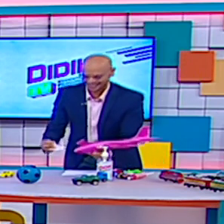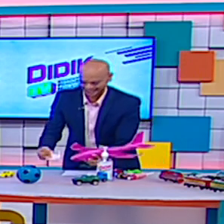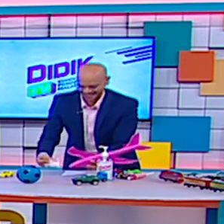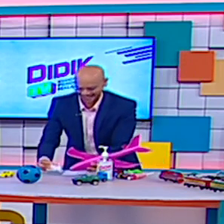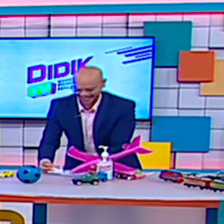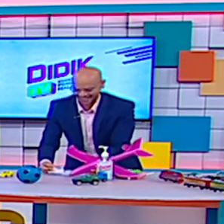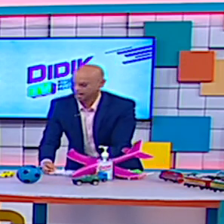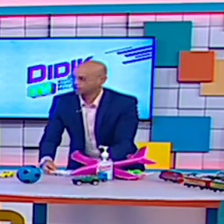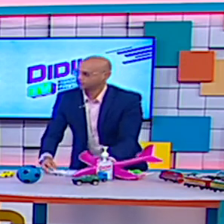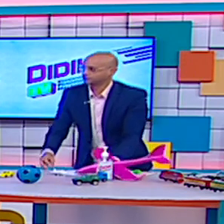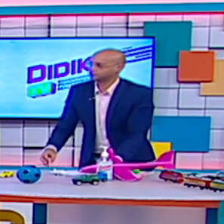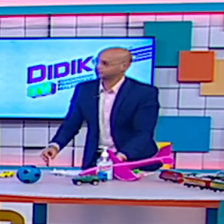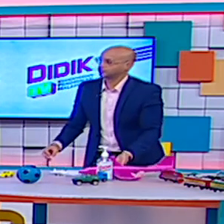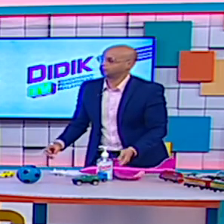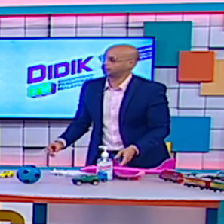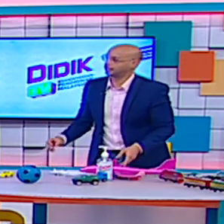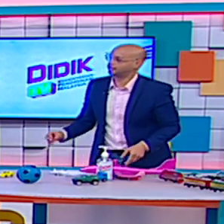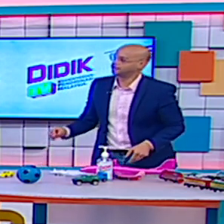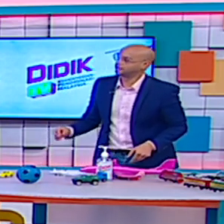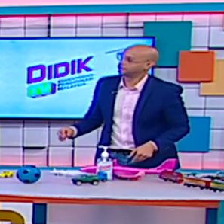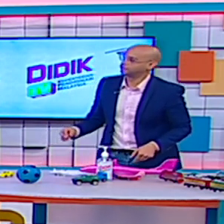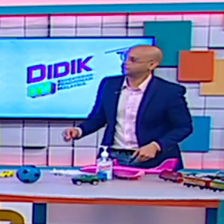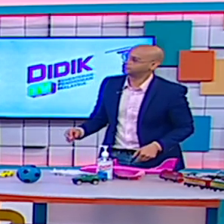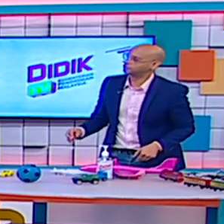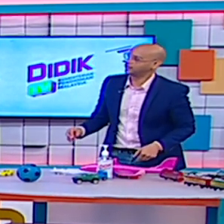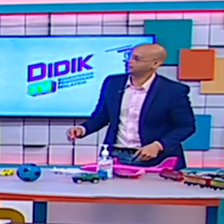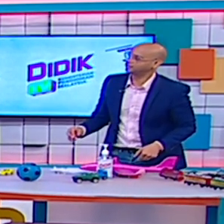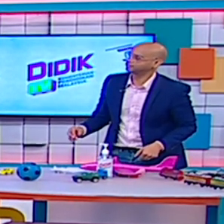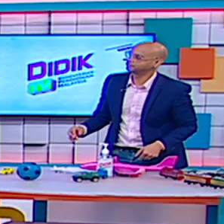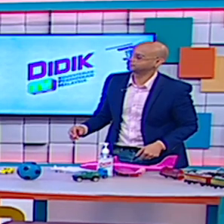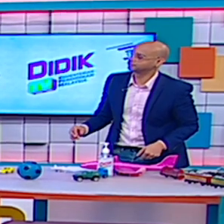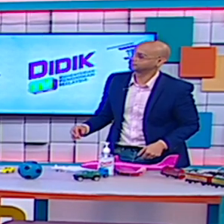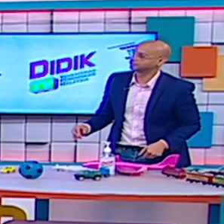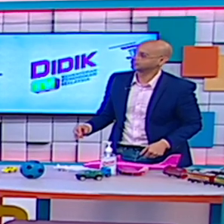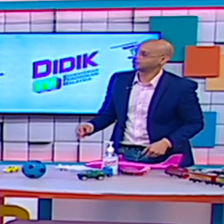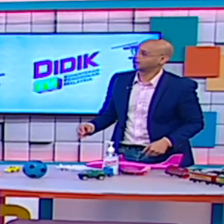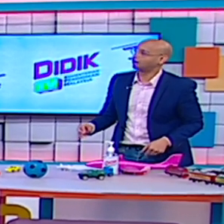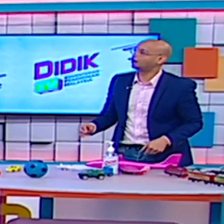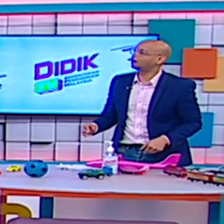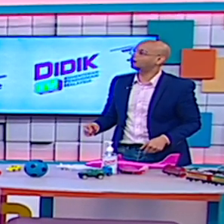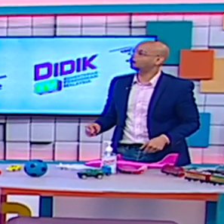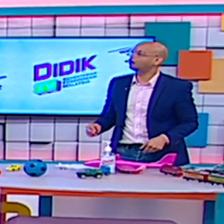Yes. Okay, first one. Okay. First one.